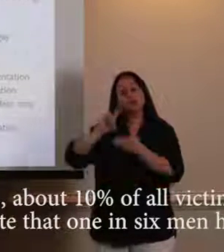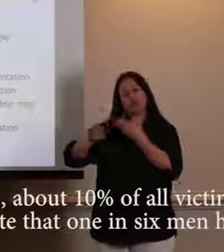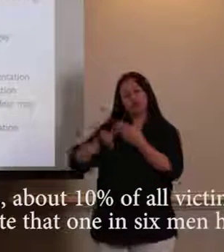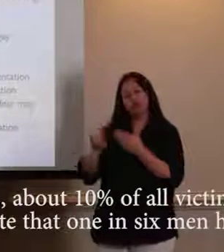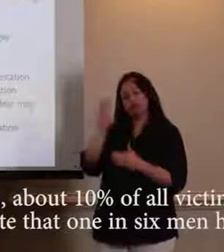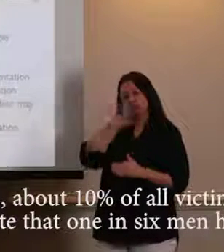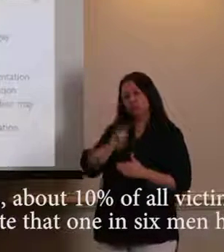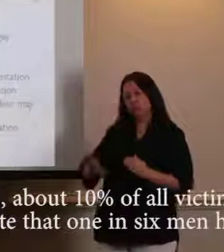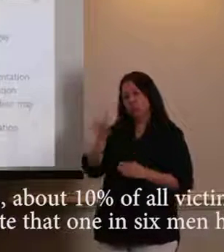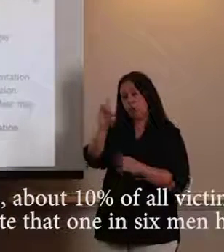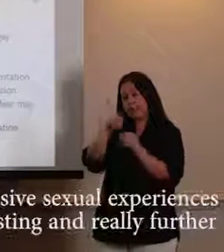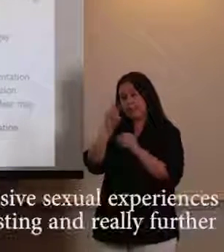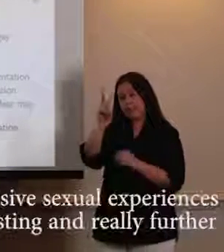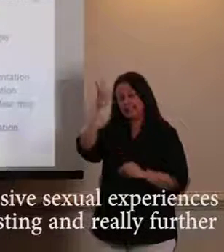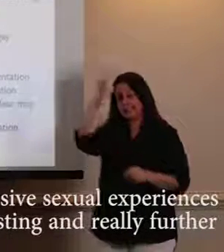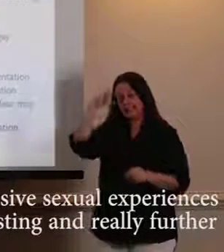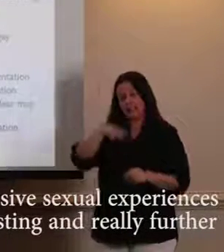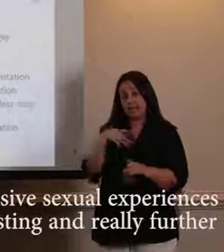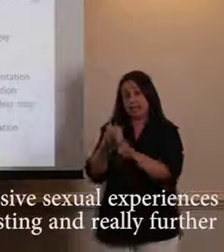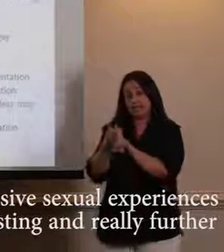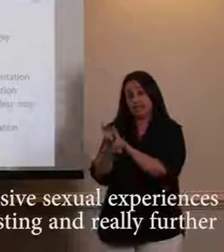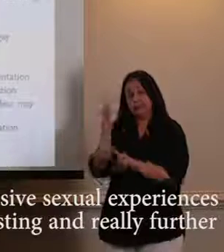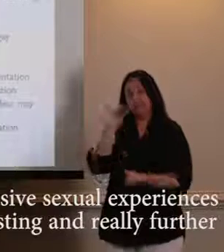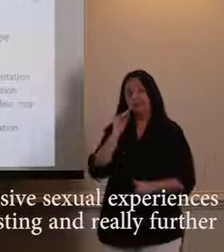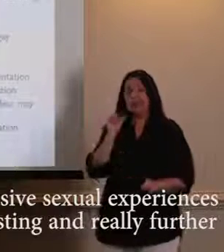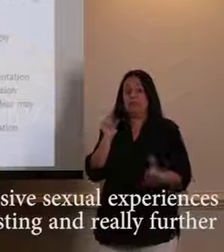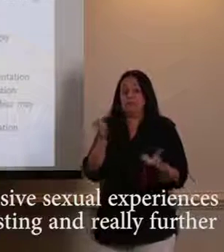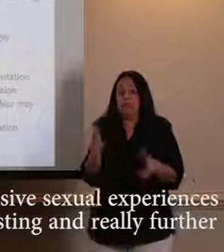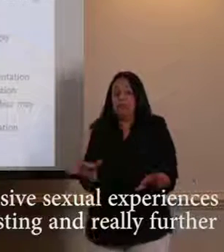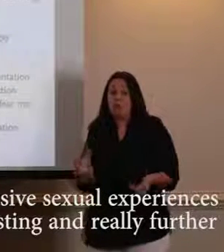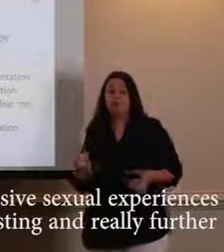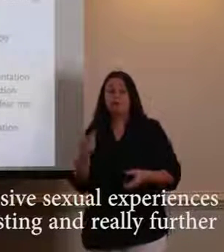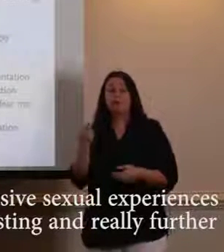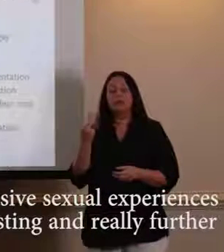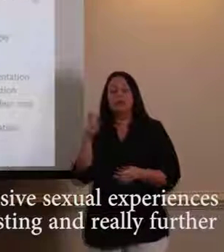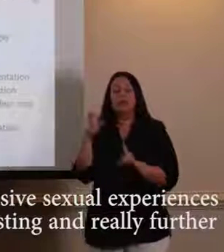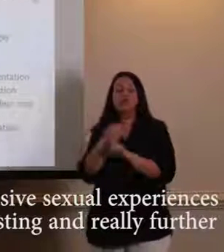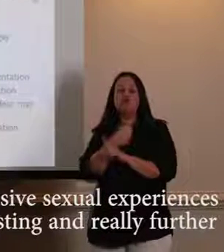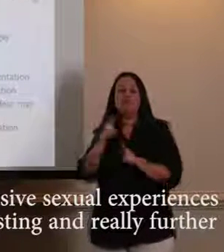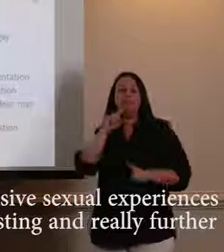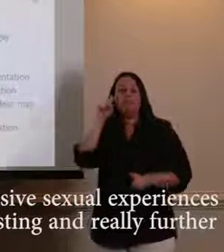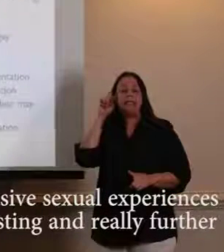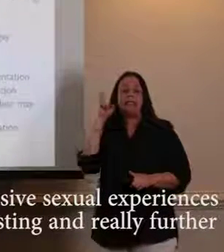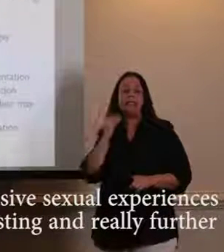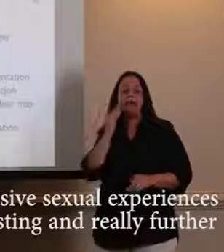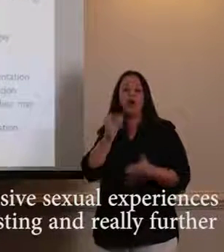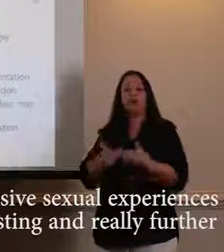1 in 6 men have experienced unwanted or abusive sexual experiences before age 18.